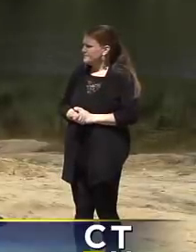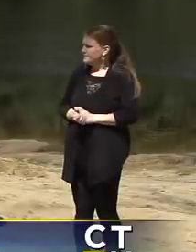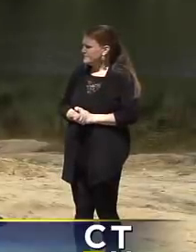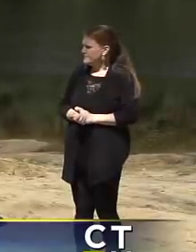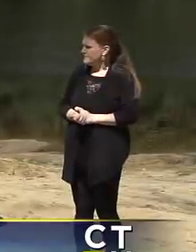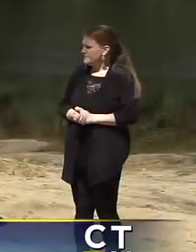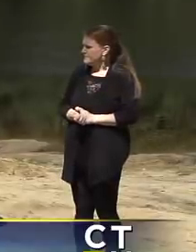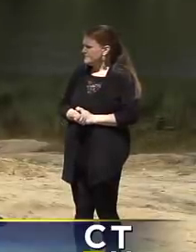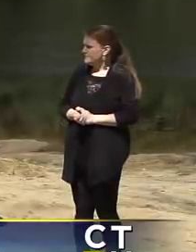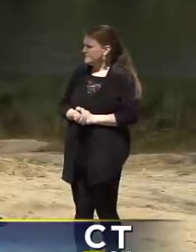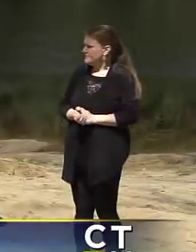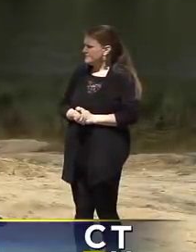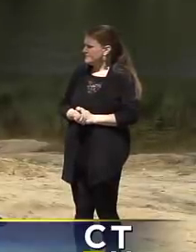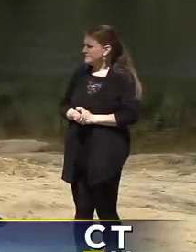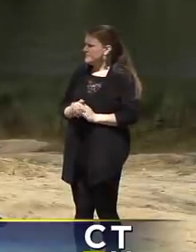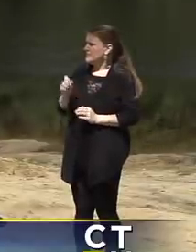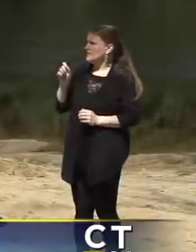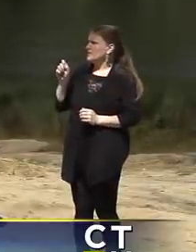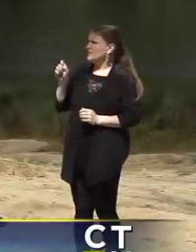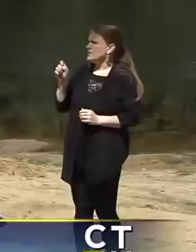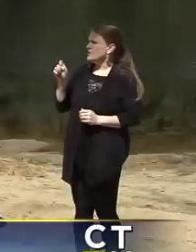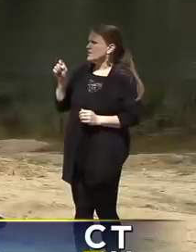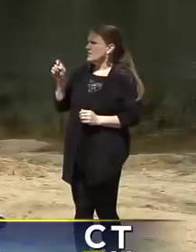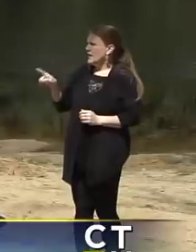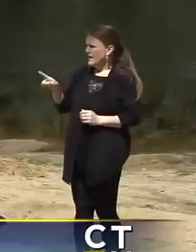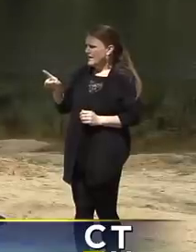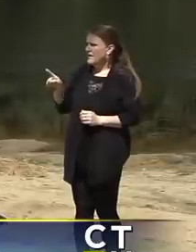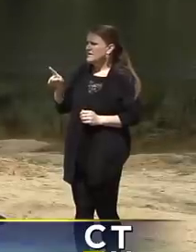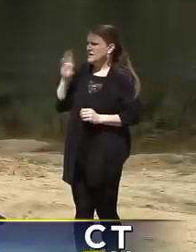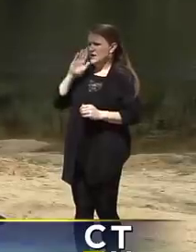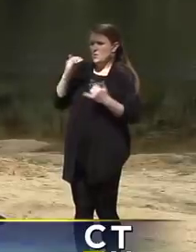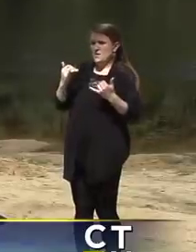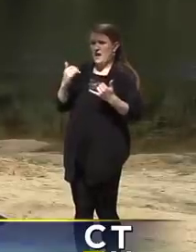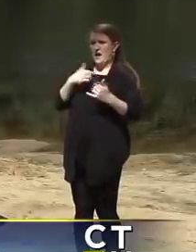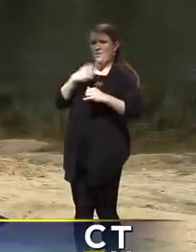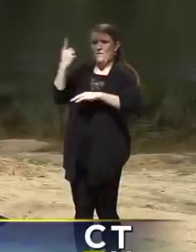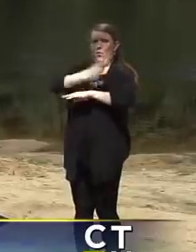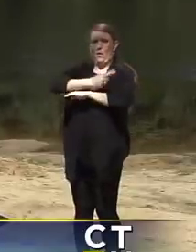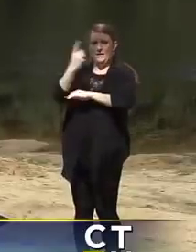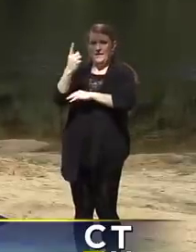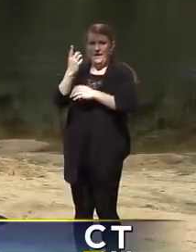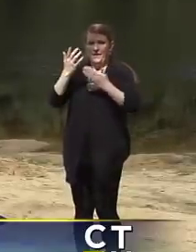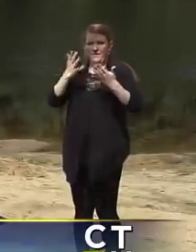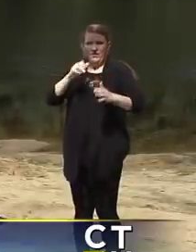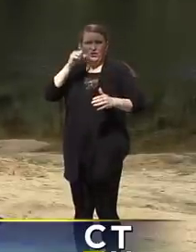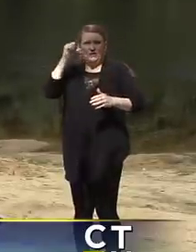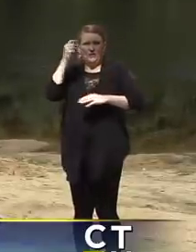people obeying social distancing at restaurants and out in stores and stuff?